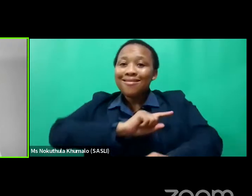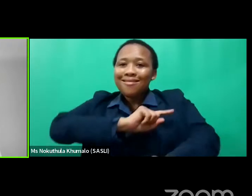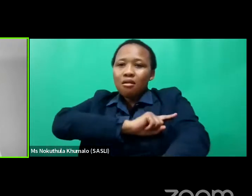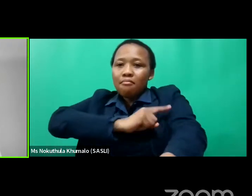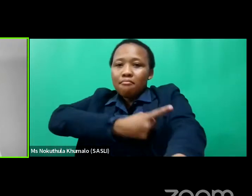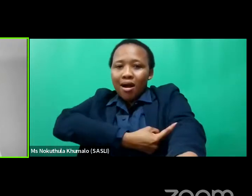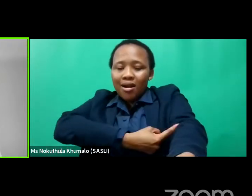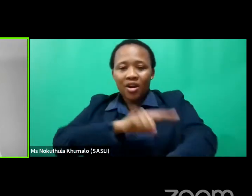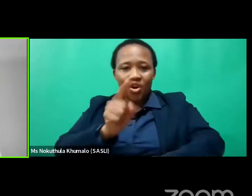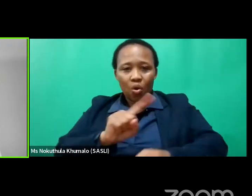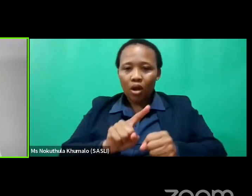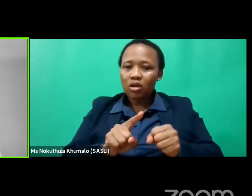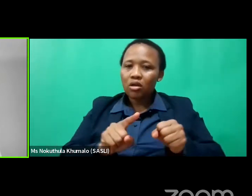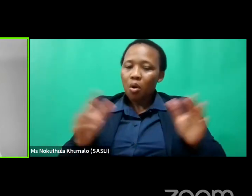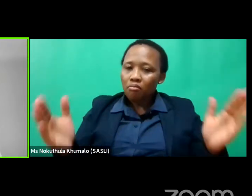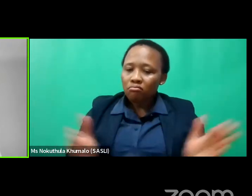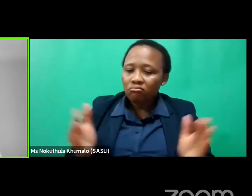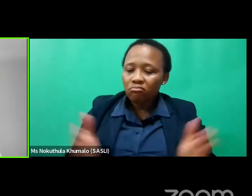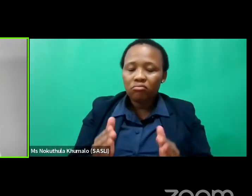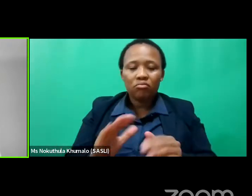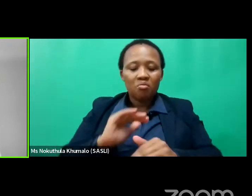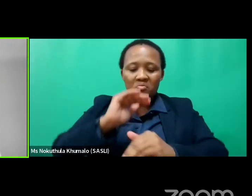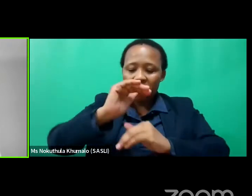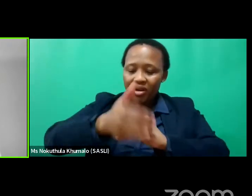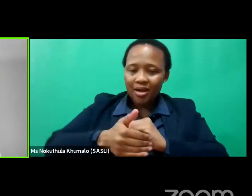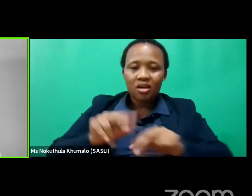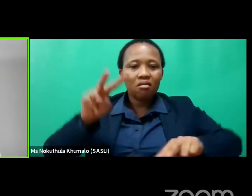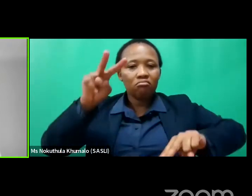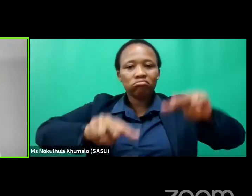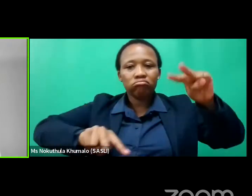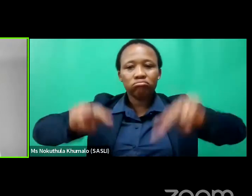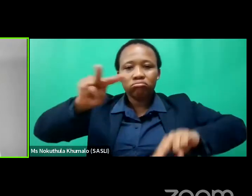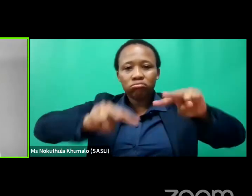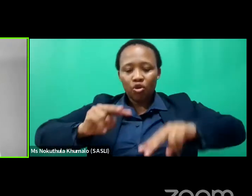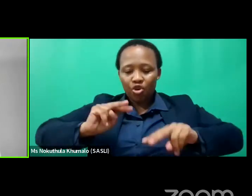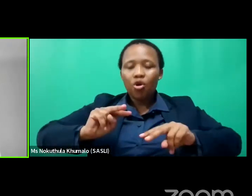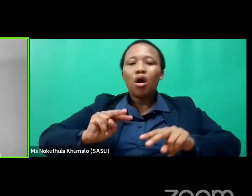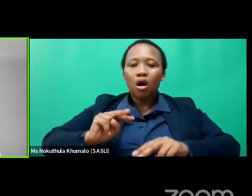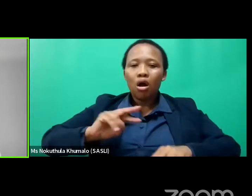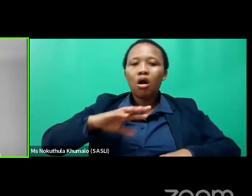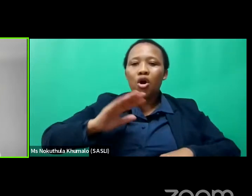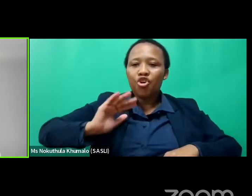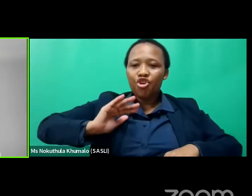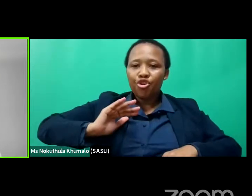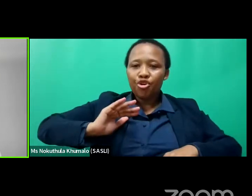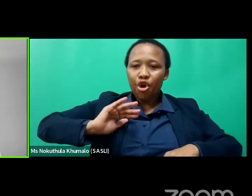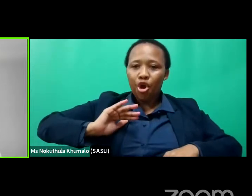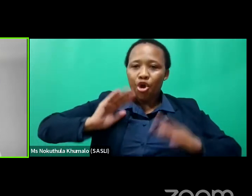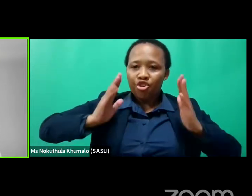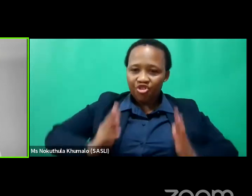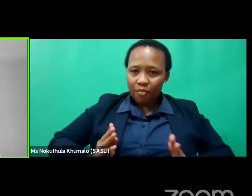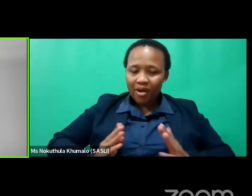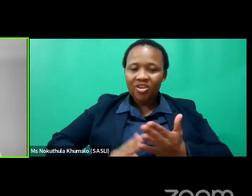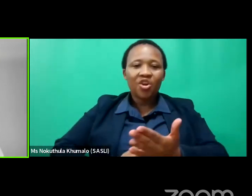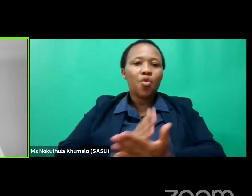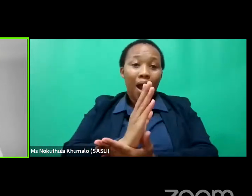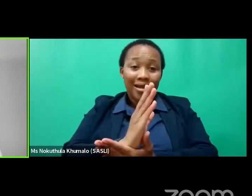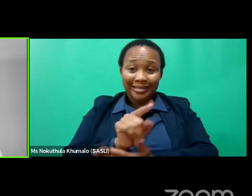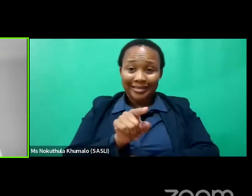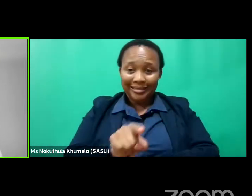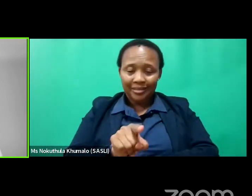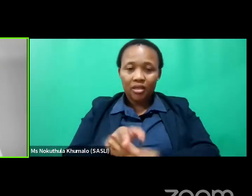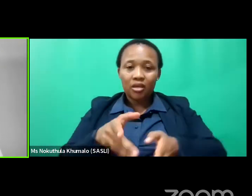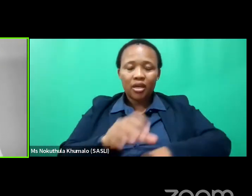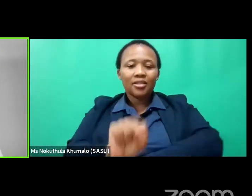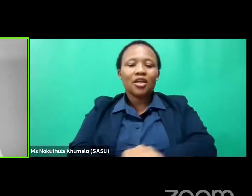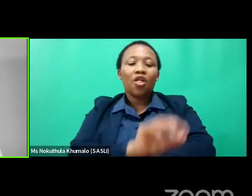and monitor the realization of human rights in South Africa. So it's a human rights issue. People with disability